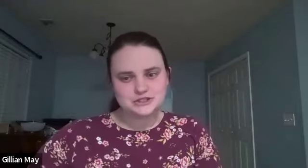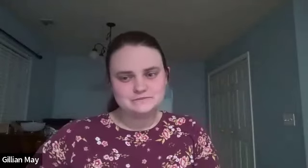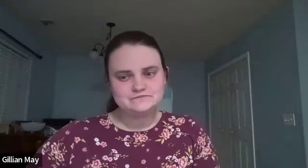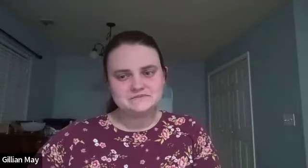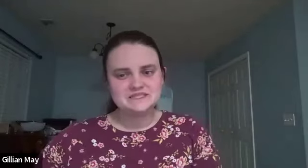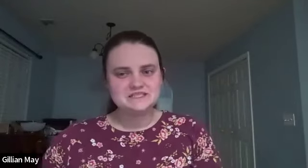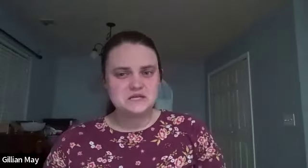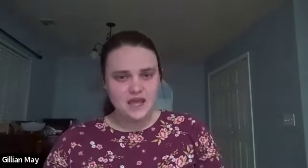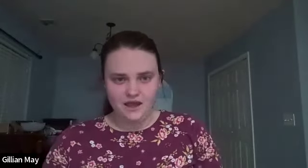culture. So yeah.